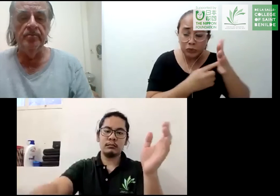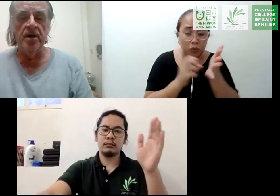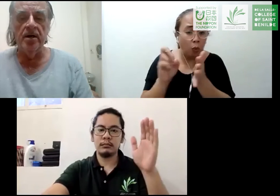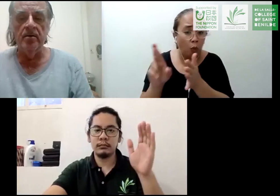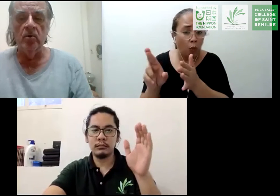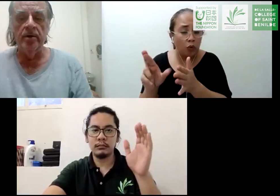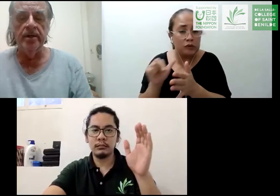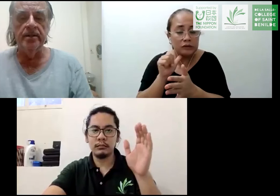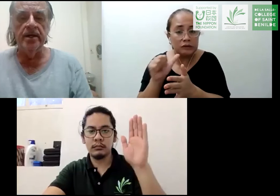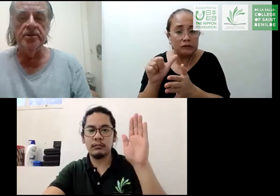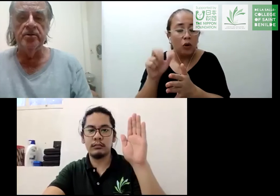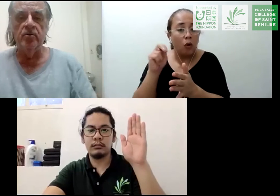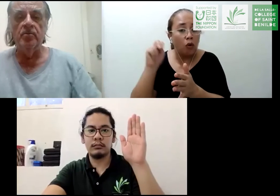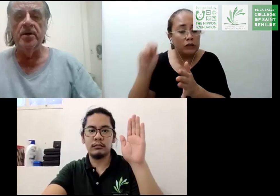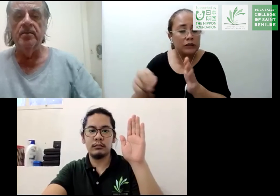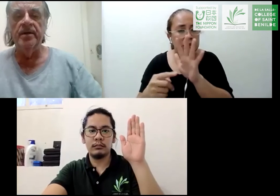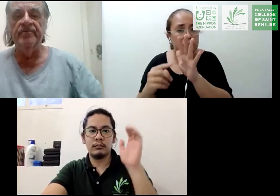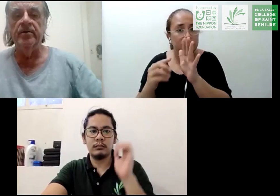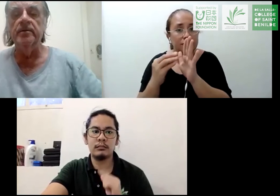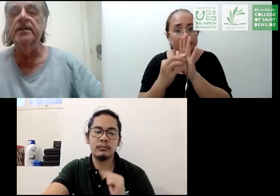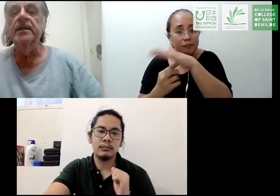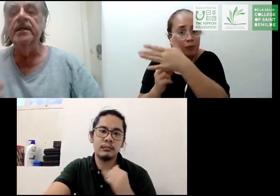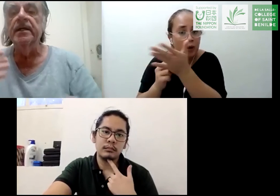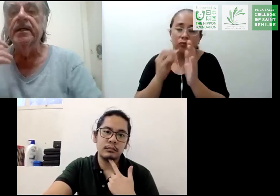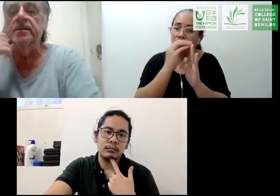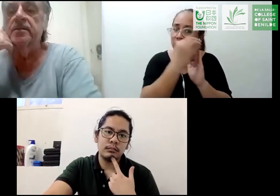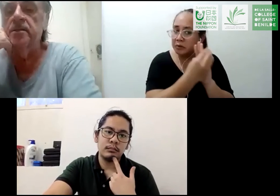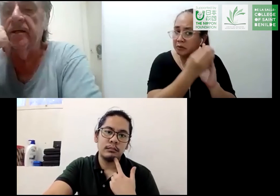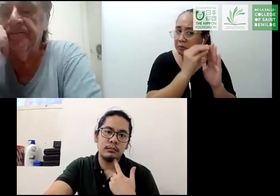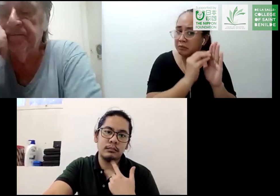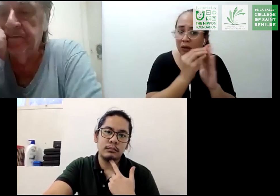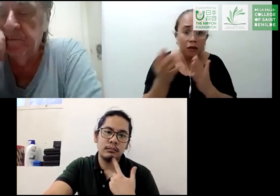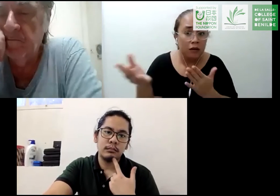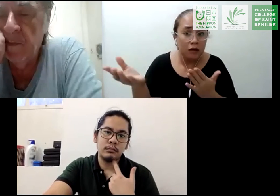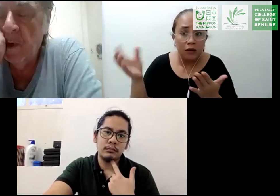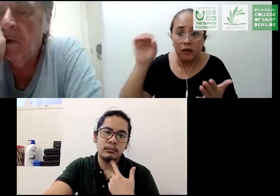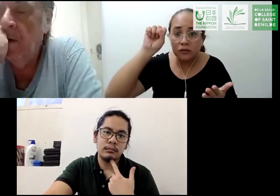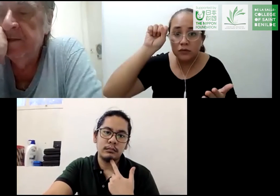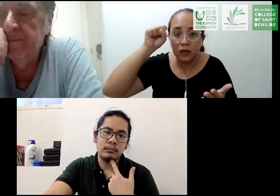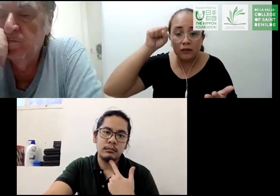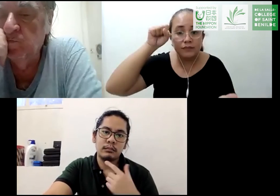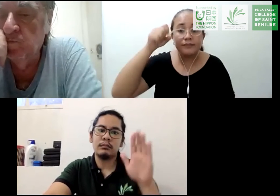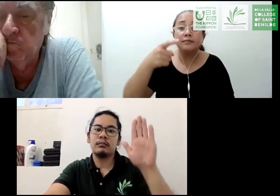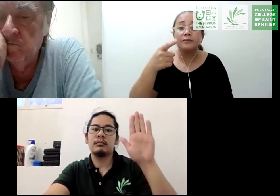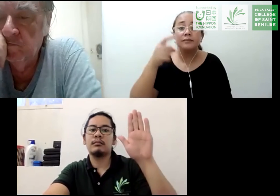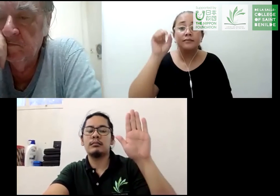you need palm orientation or palm and finger? Yes, Chuck.